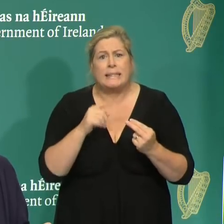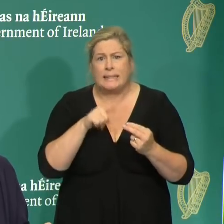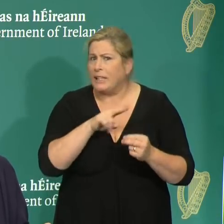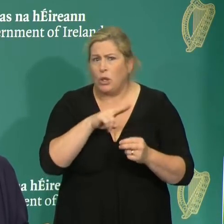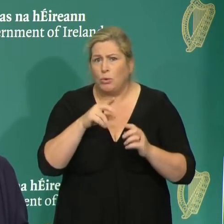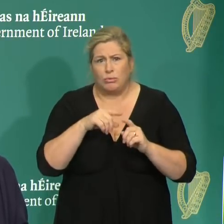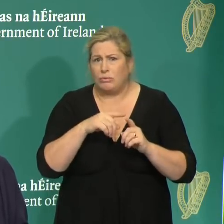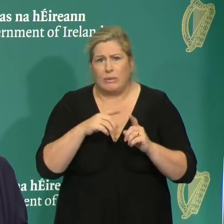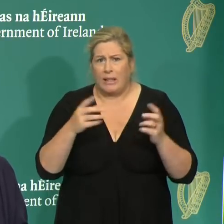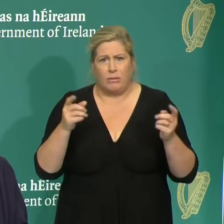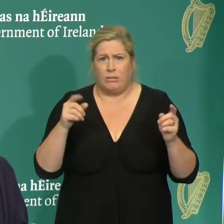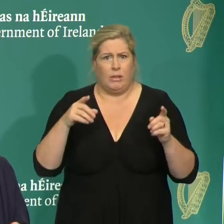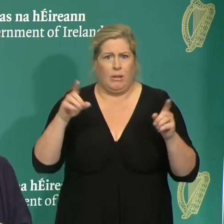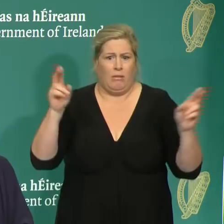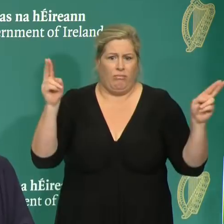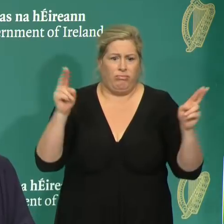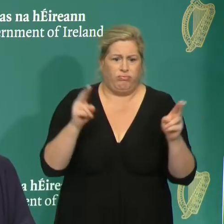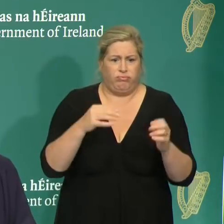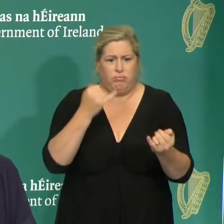social interactions.